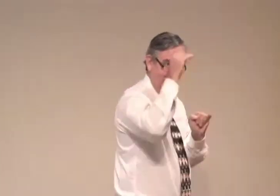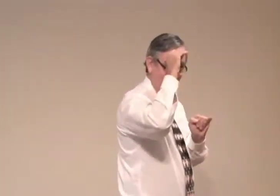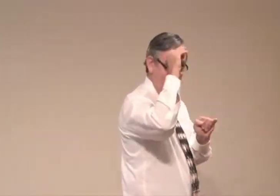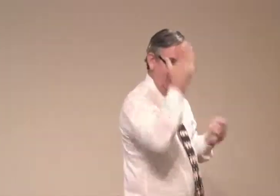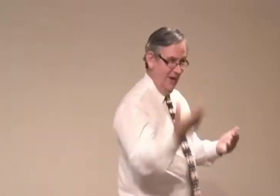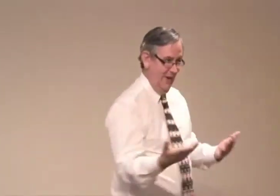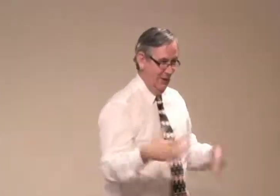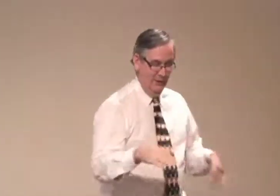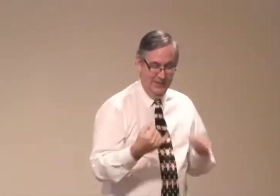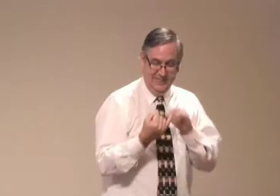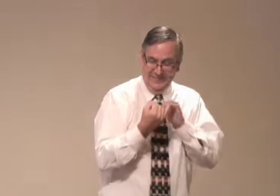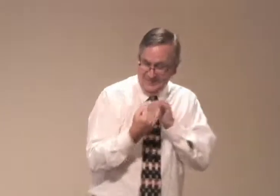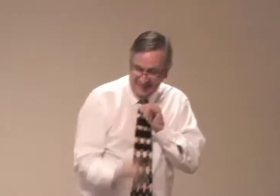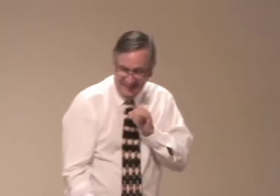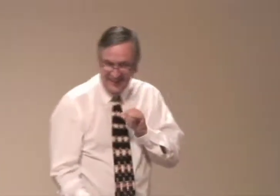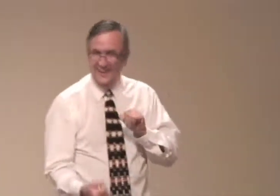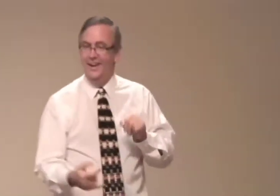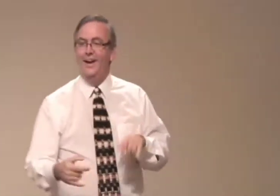I was so thin in school.